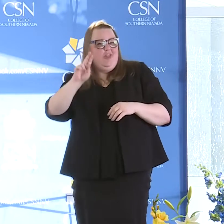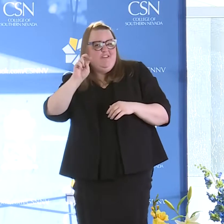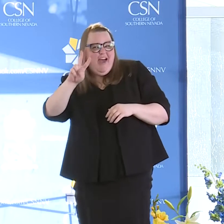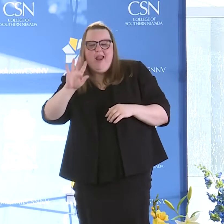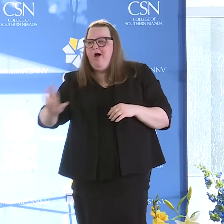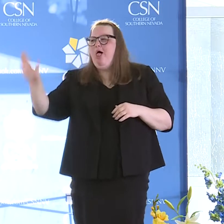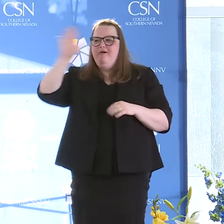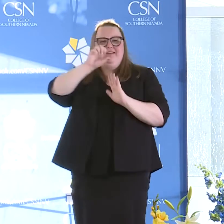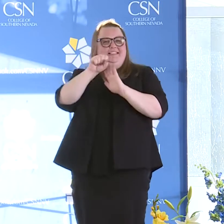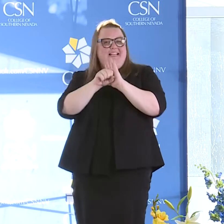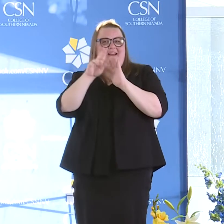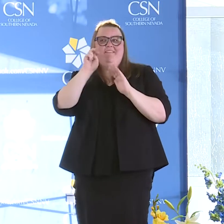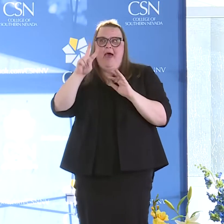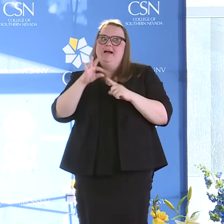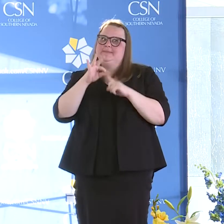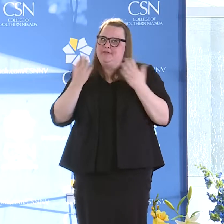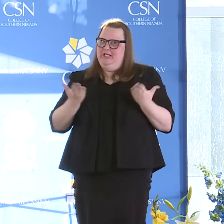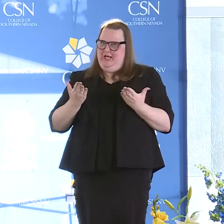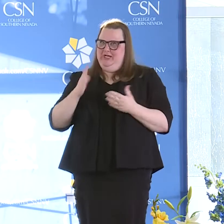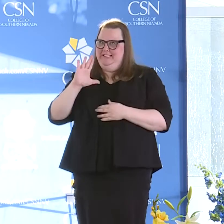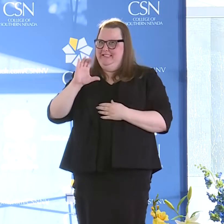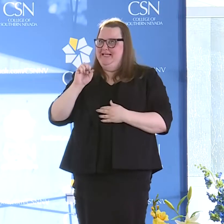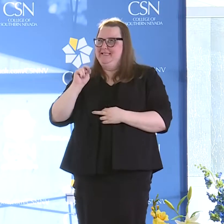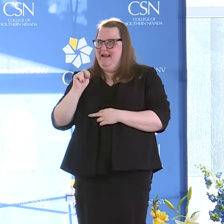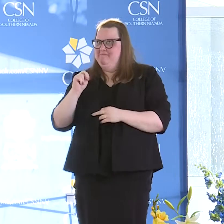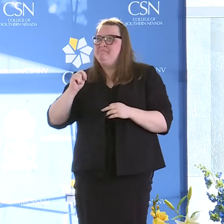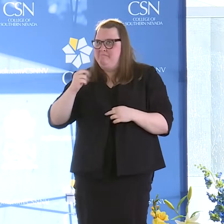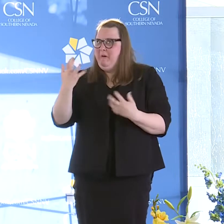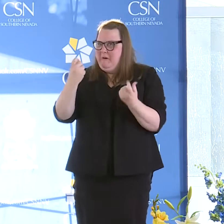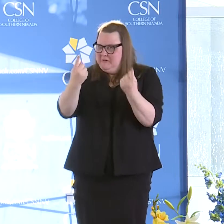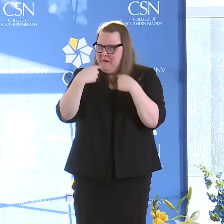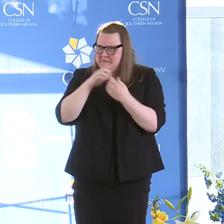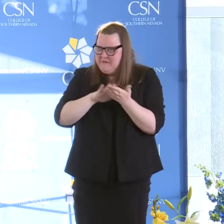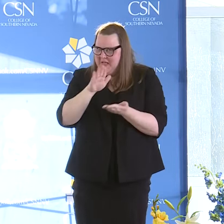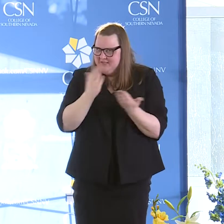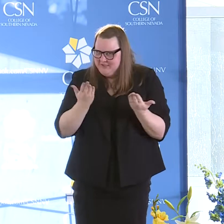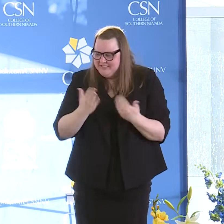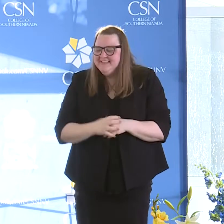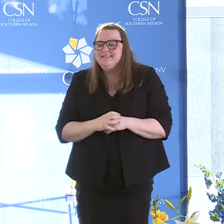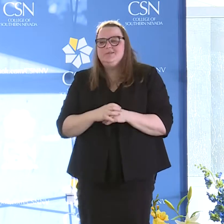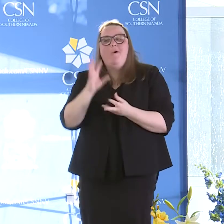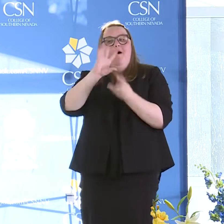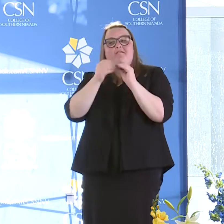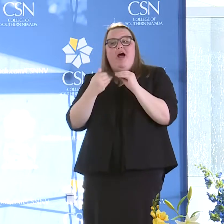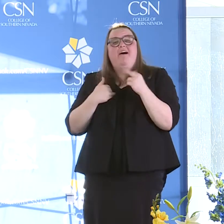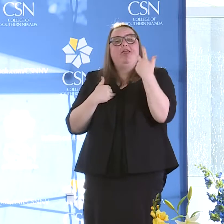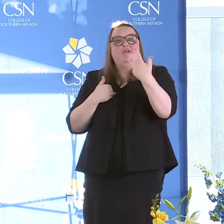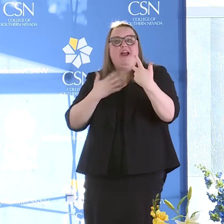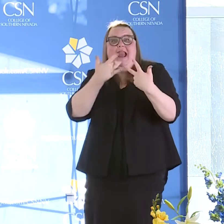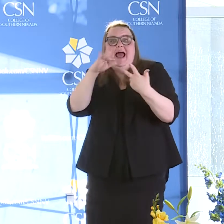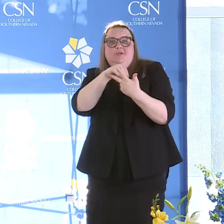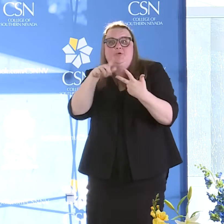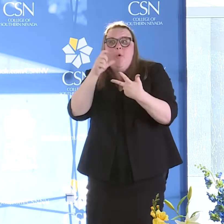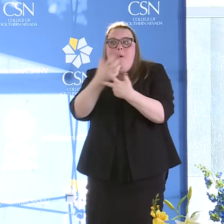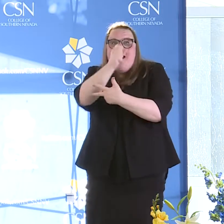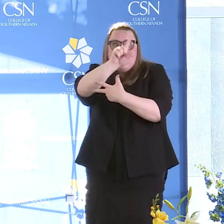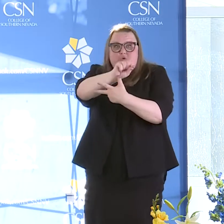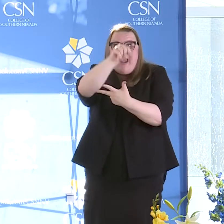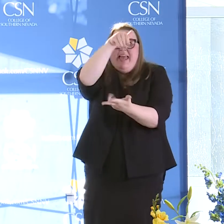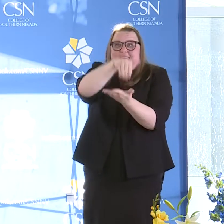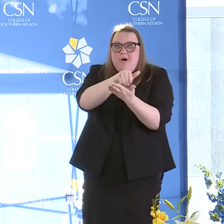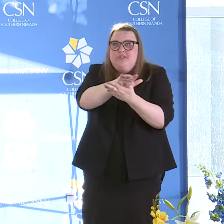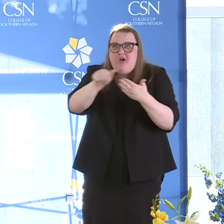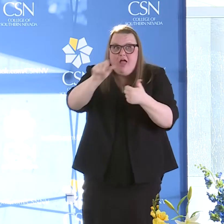the state of Nevada, especially here at the College of Southern Nevada. So overall, we have three lucky students winning